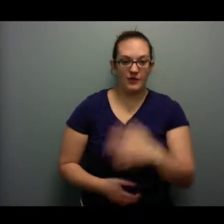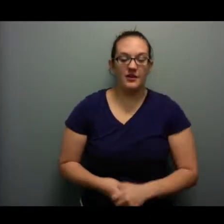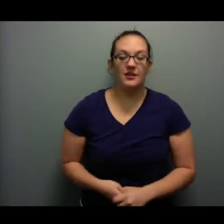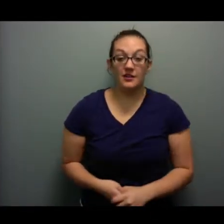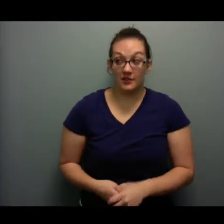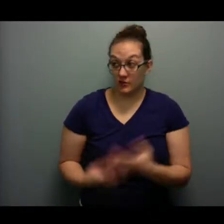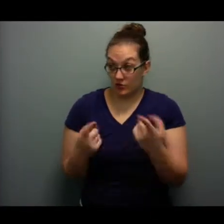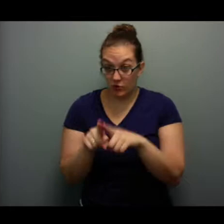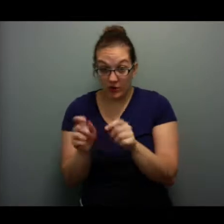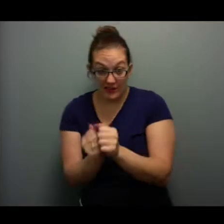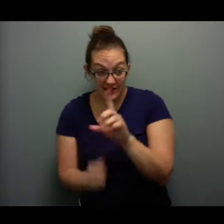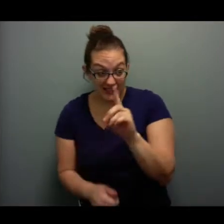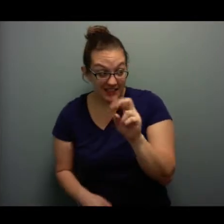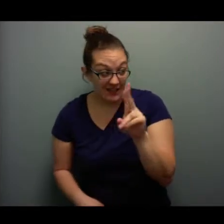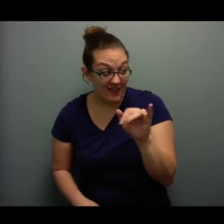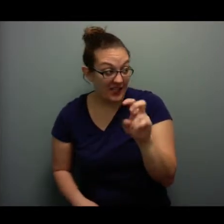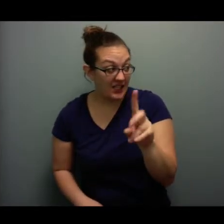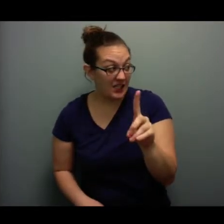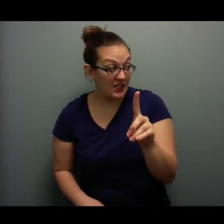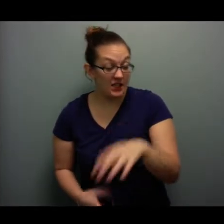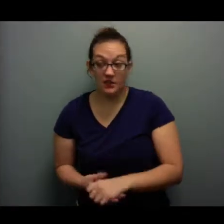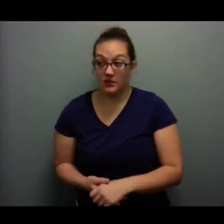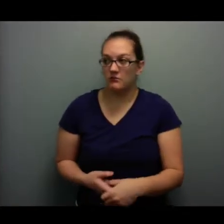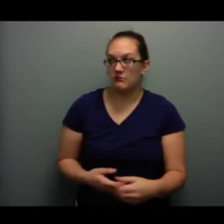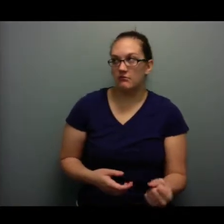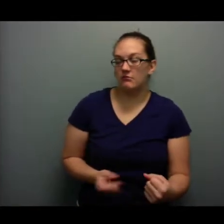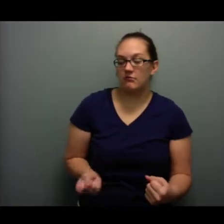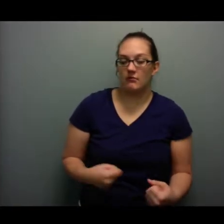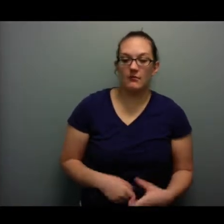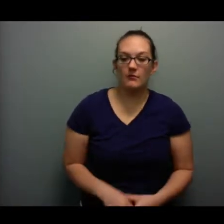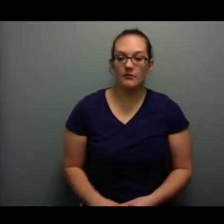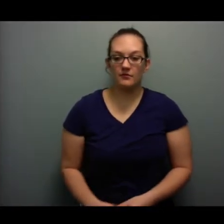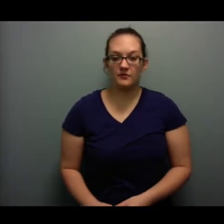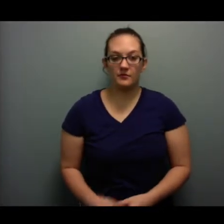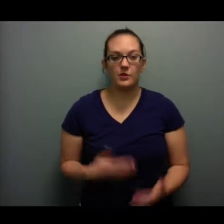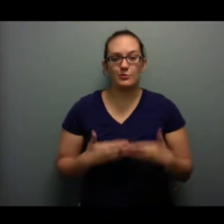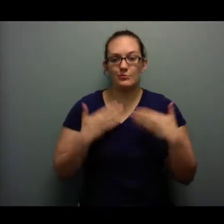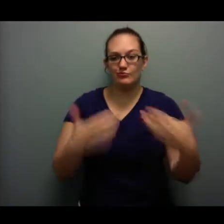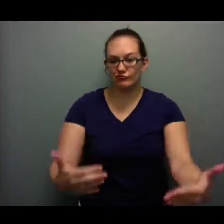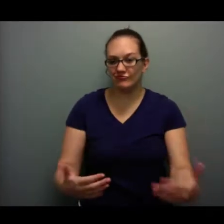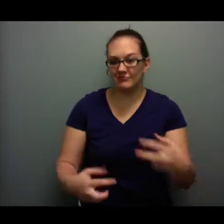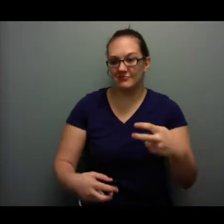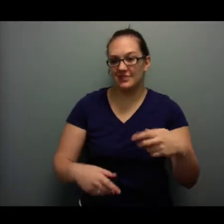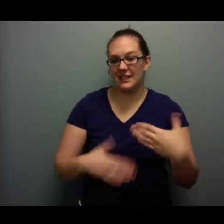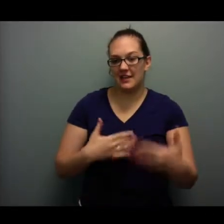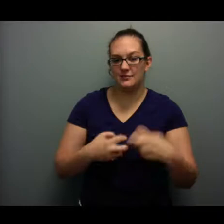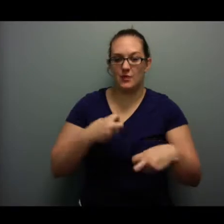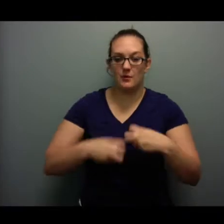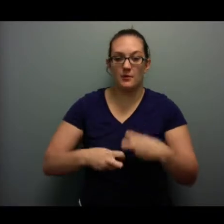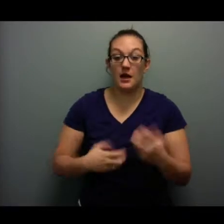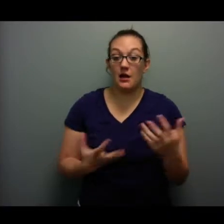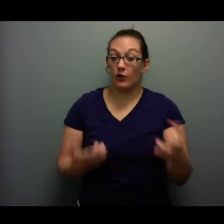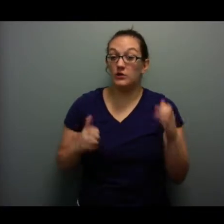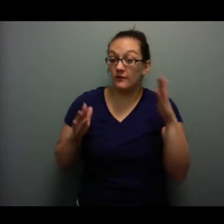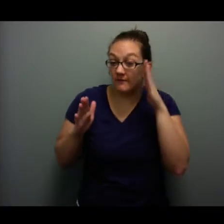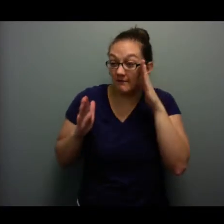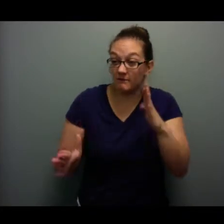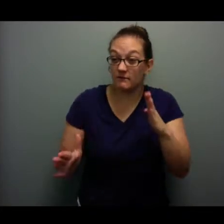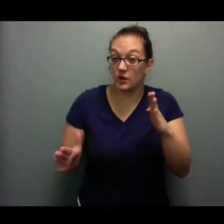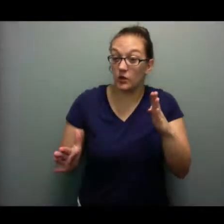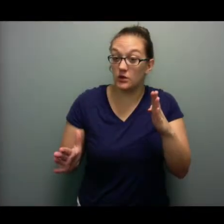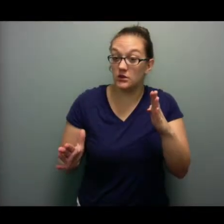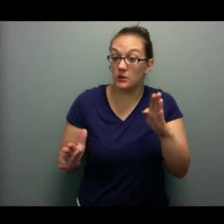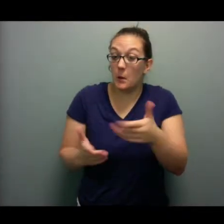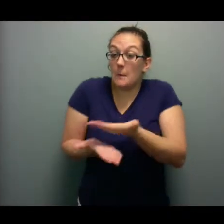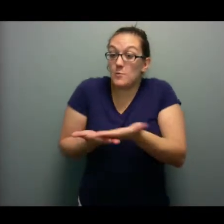with David? Yeah? Okay. Okay, so let's go on to the next question, okay? I'd like you to focus on proving, okay, not